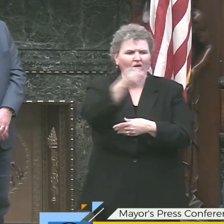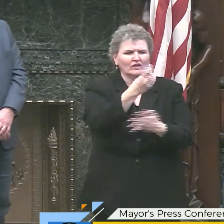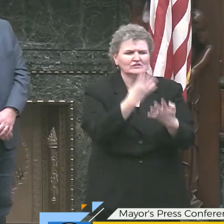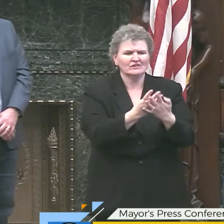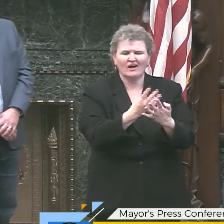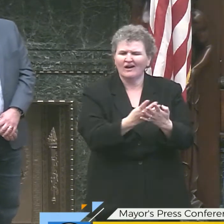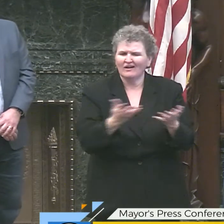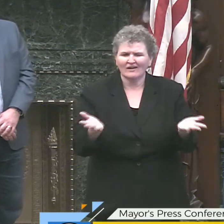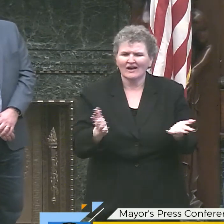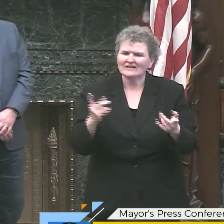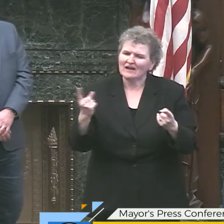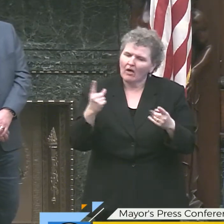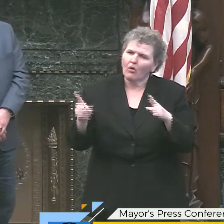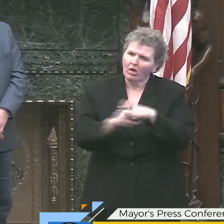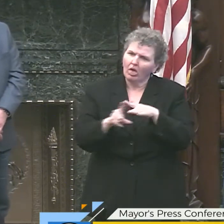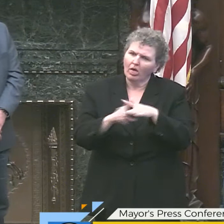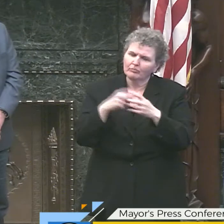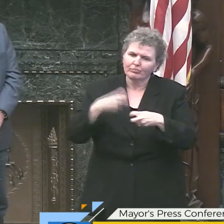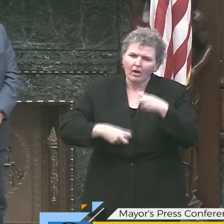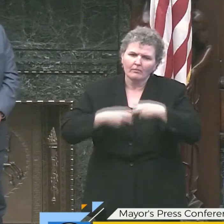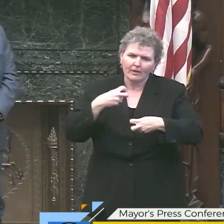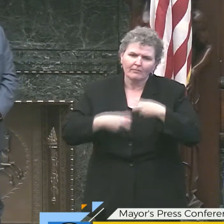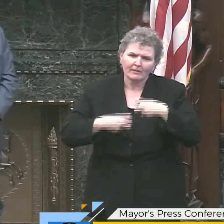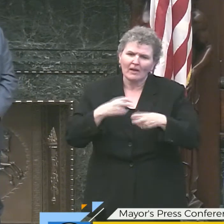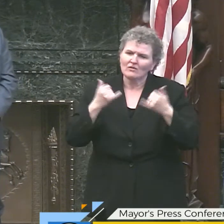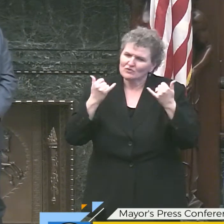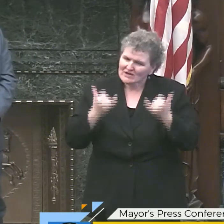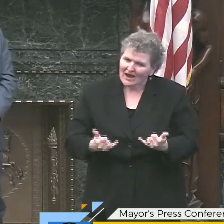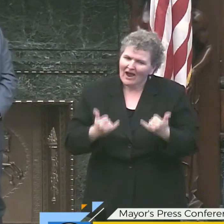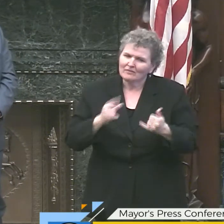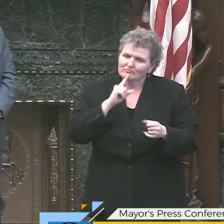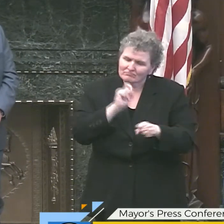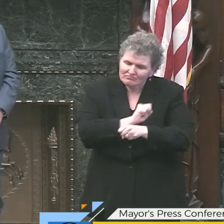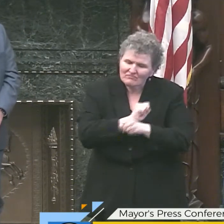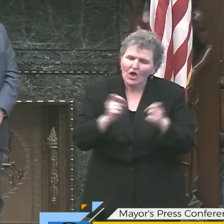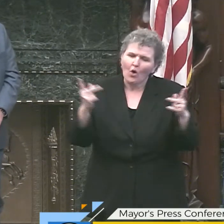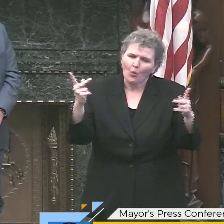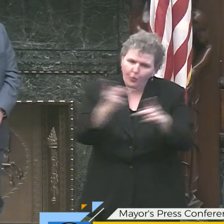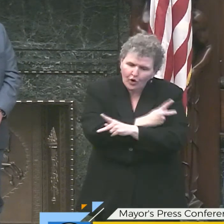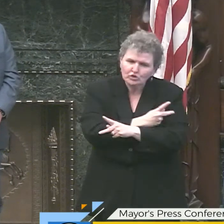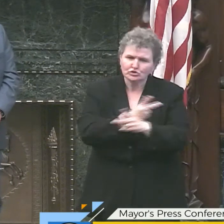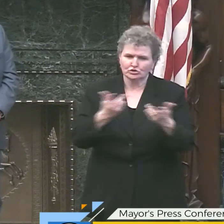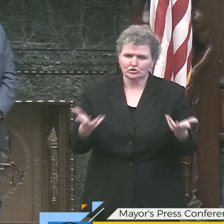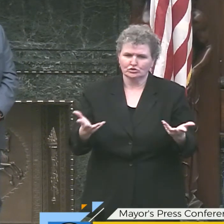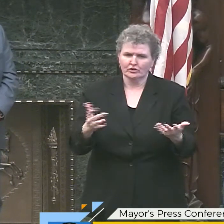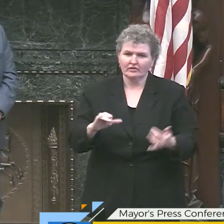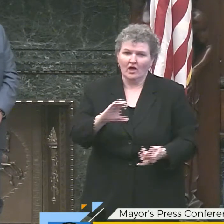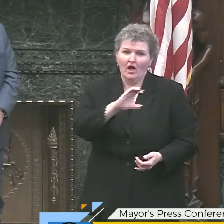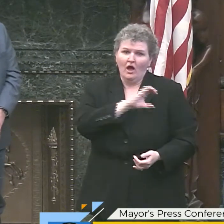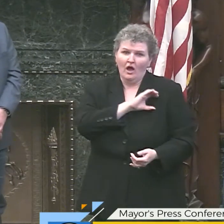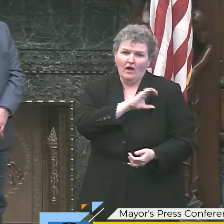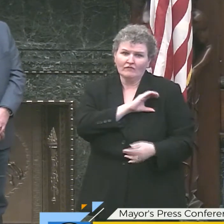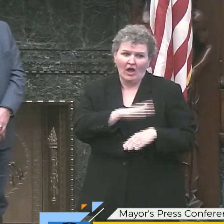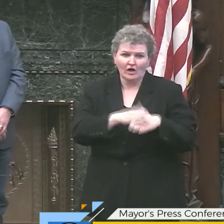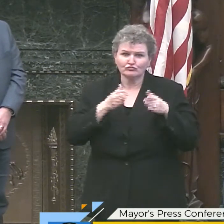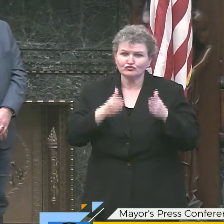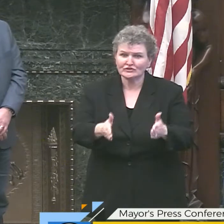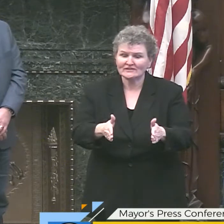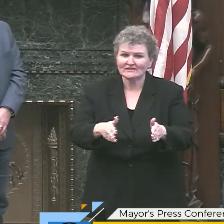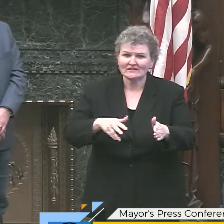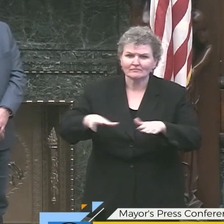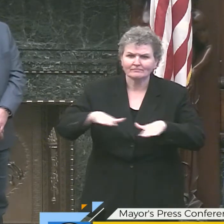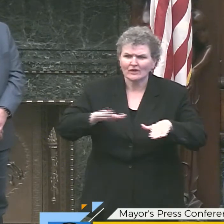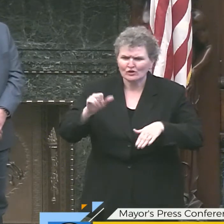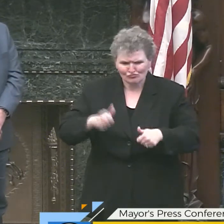problem, but in this particular pandemic, it's even a worse problem that we're dealing with. Our officers are on the street valiantly putting their lives in